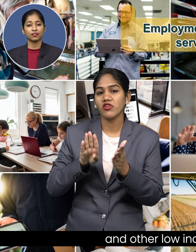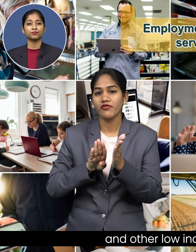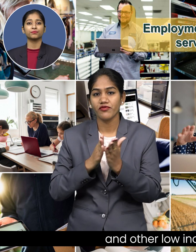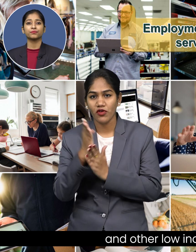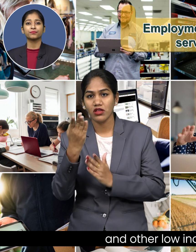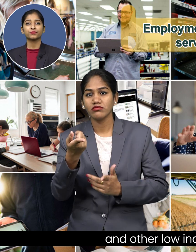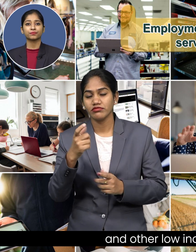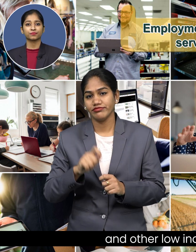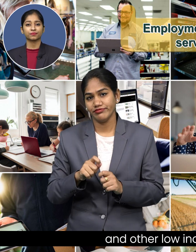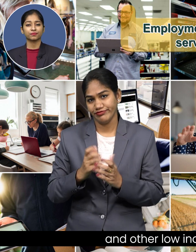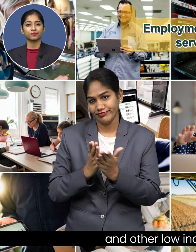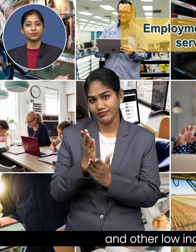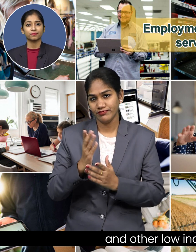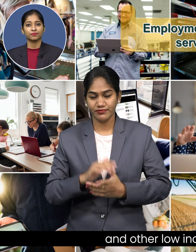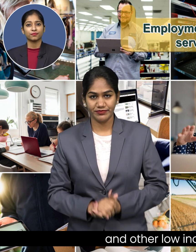professions.